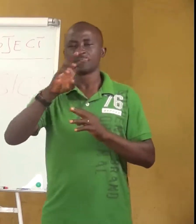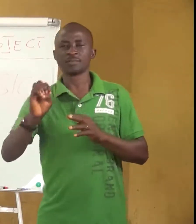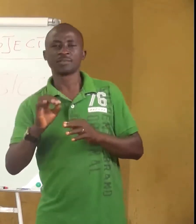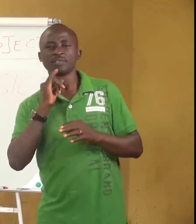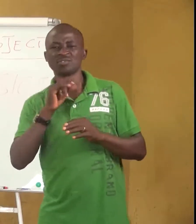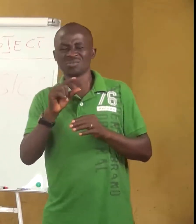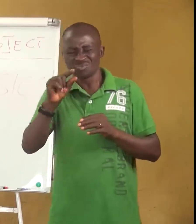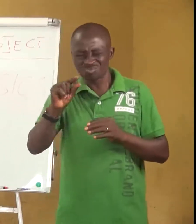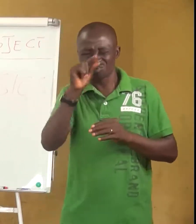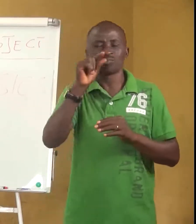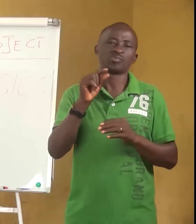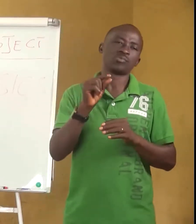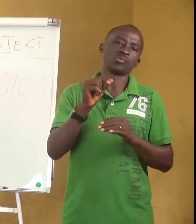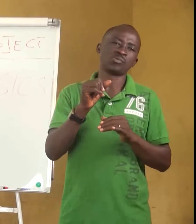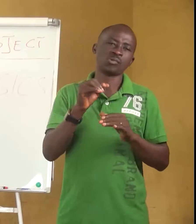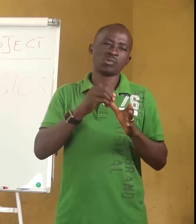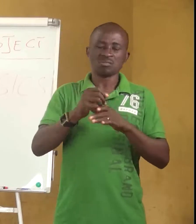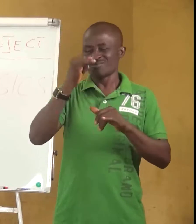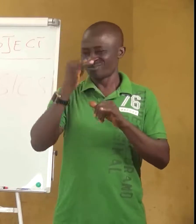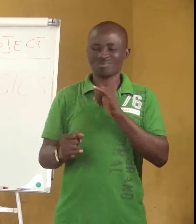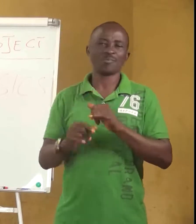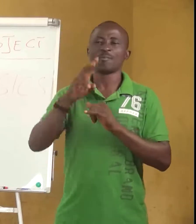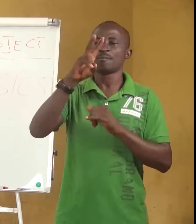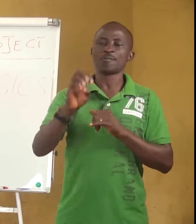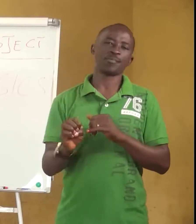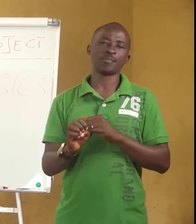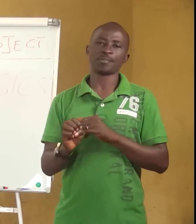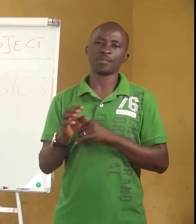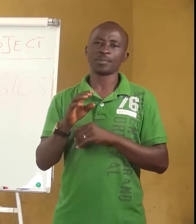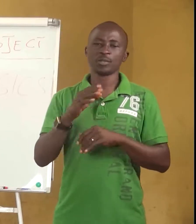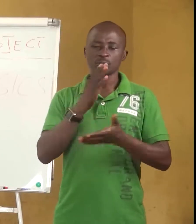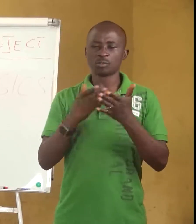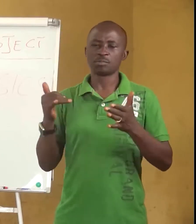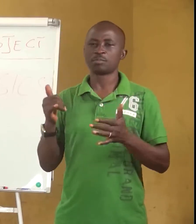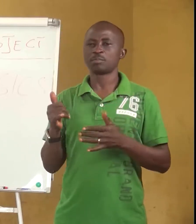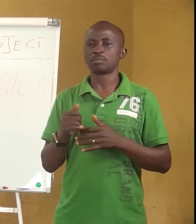minimum or the least velocity an object